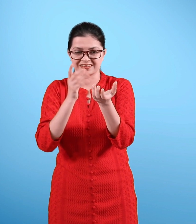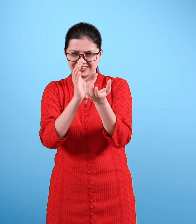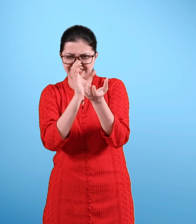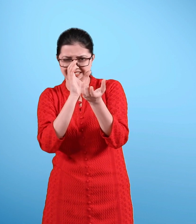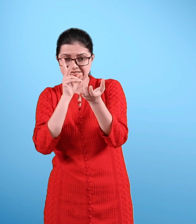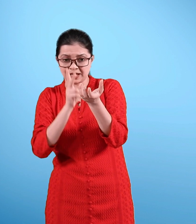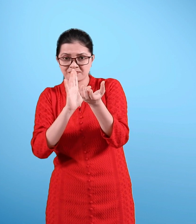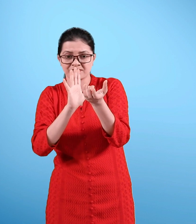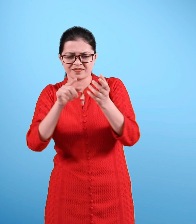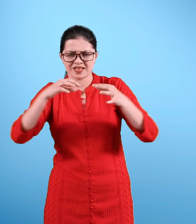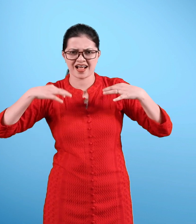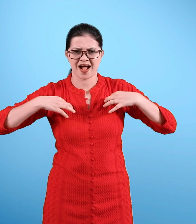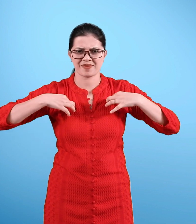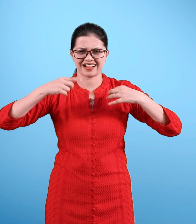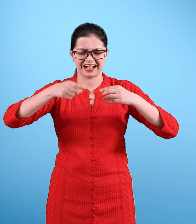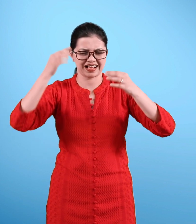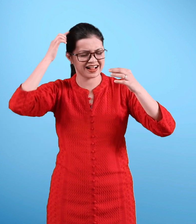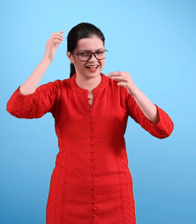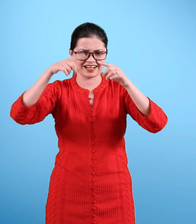head and the pinhole camera.